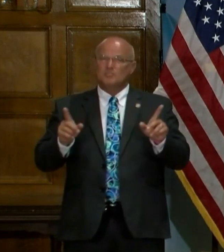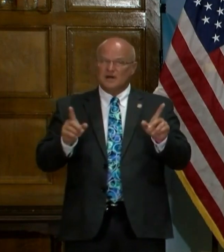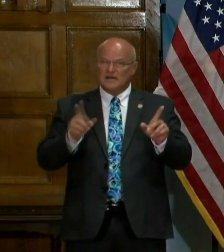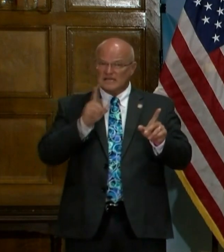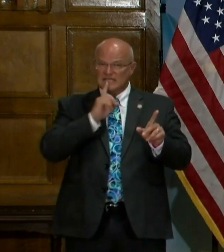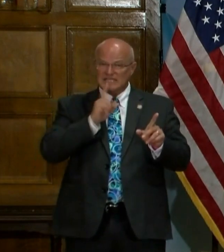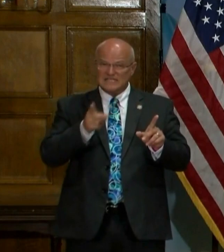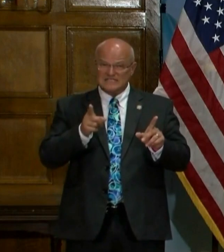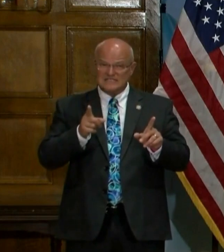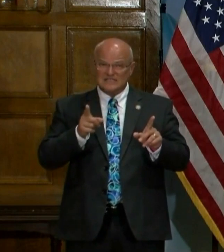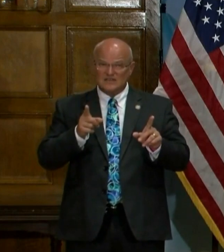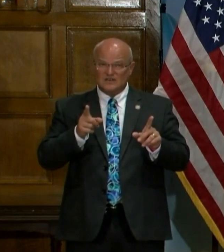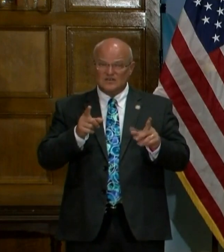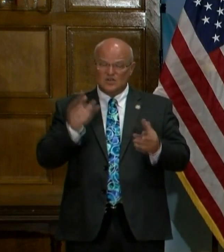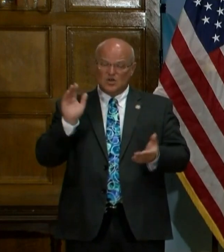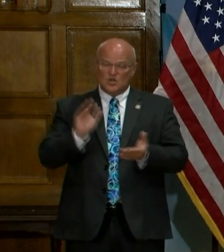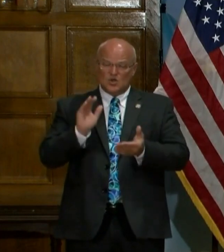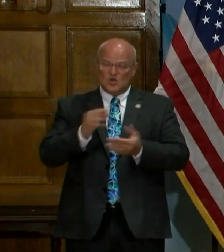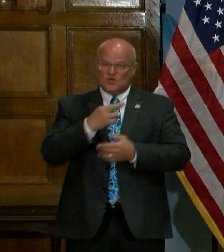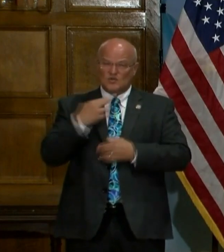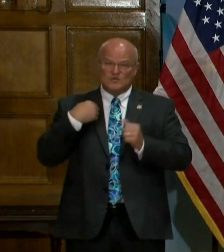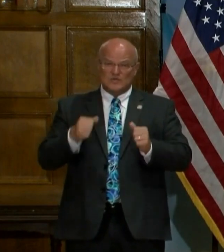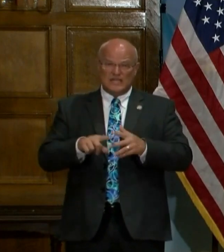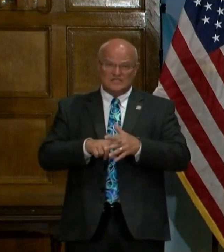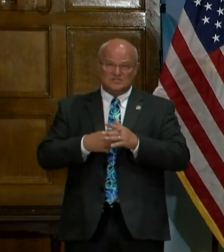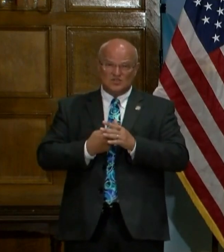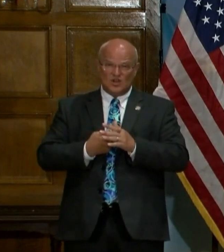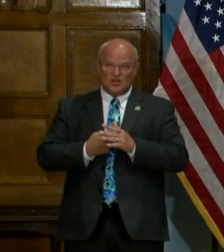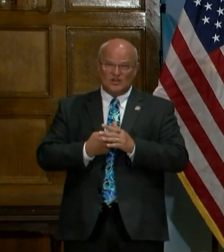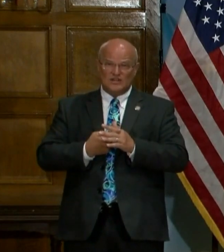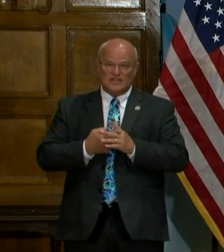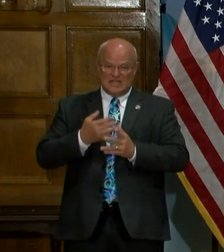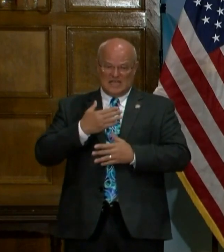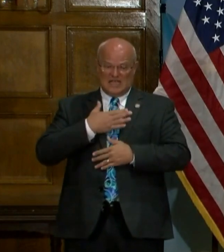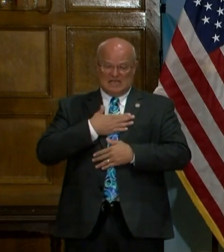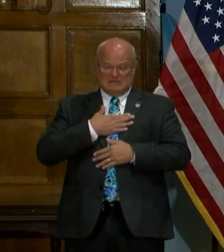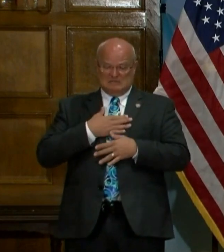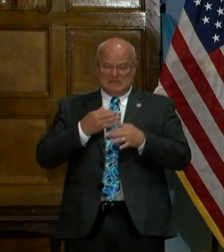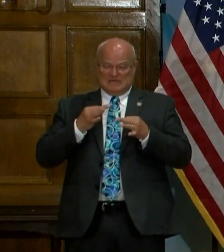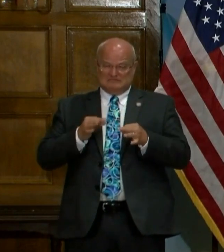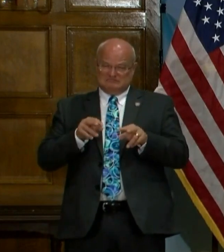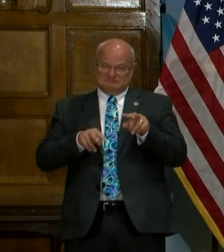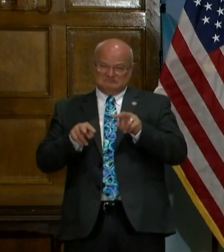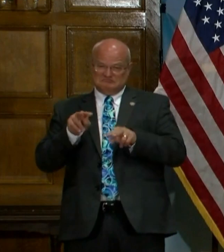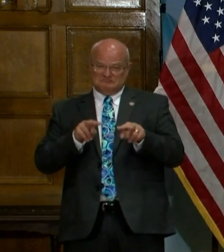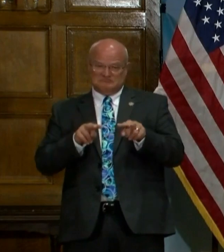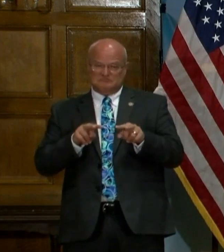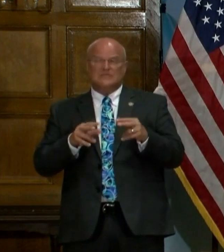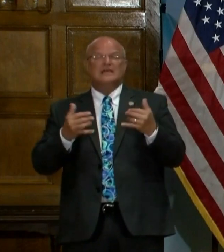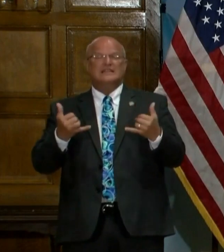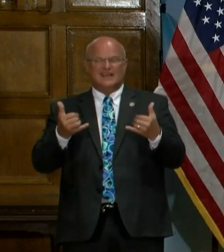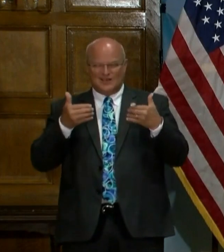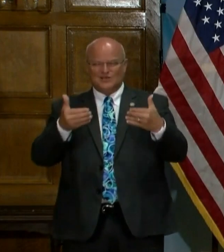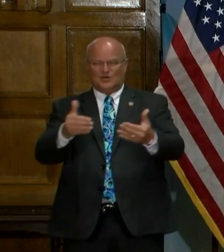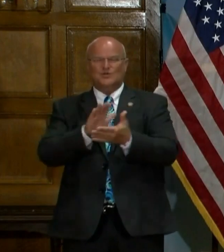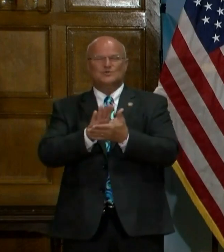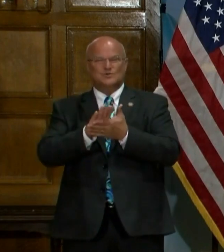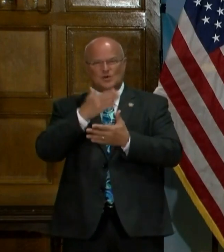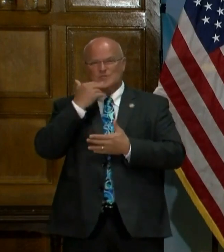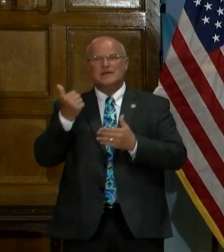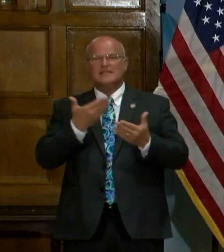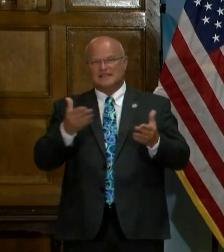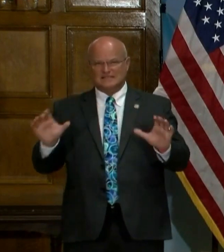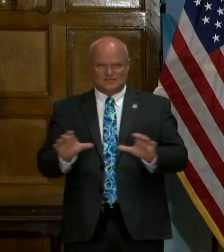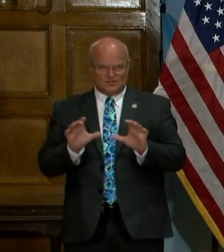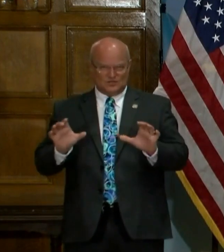is there a low enough risk that we can start? And my judgment is that right now, let's go to school. That is the best thing